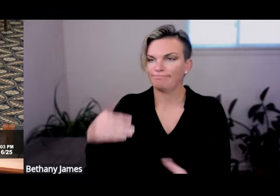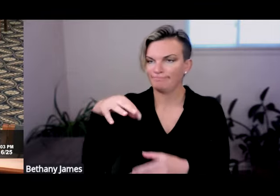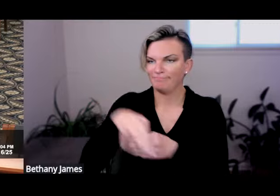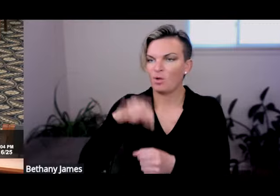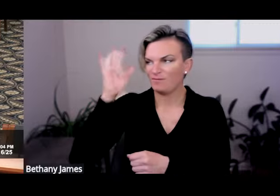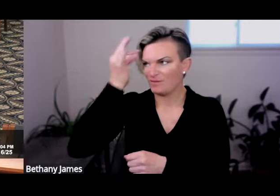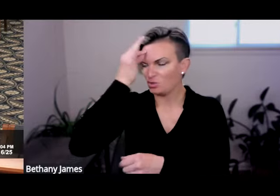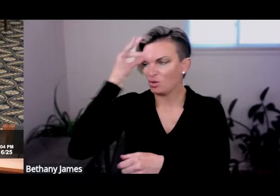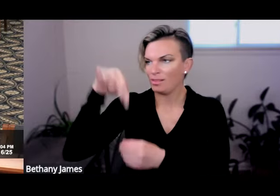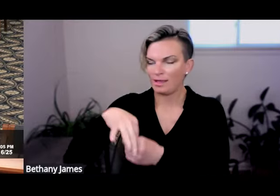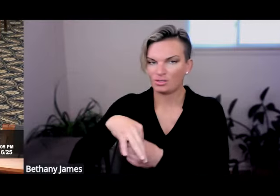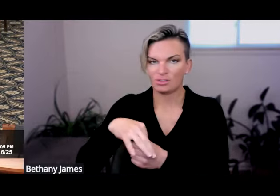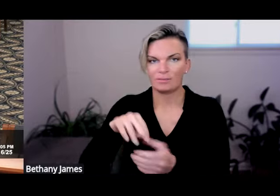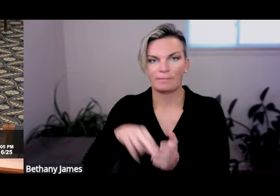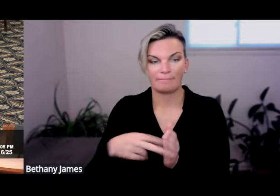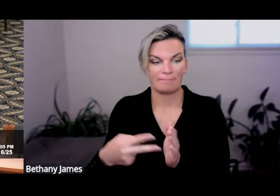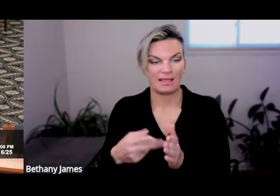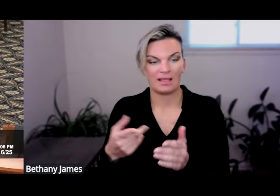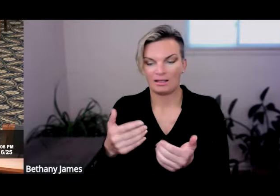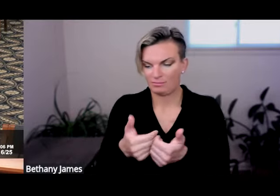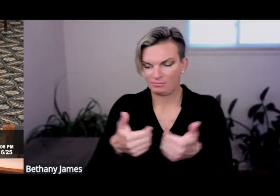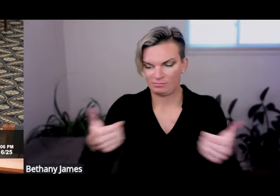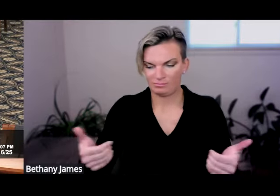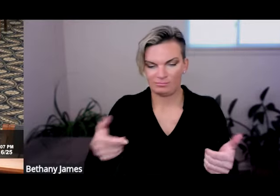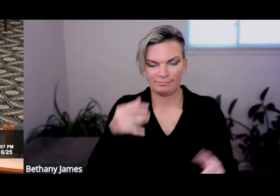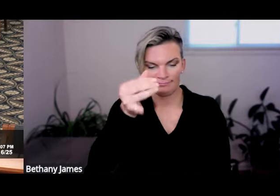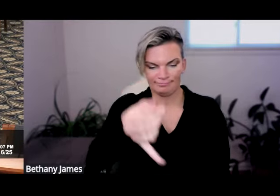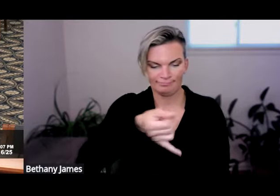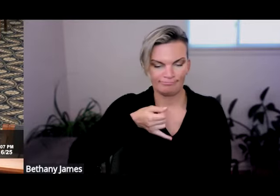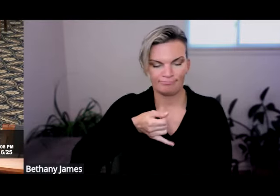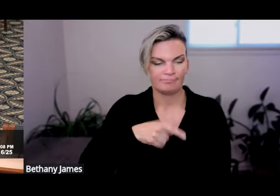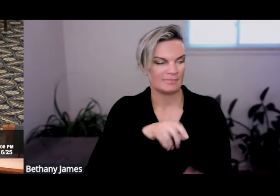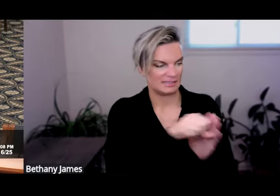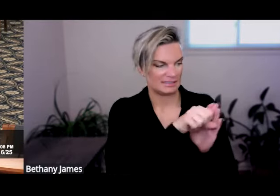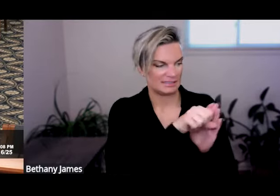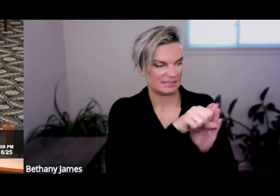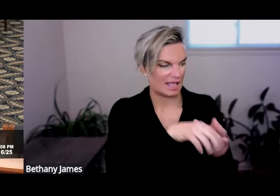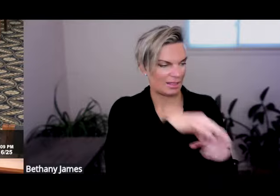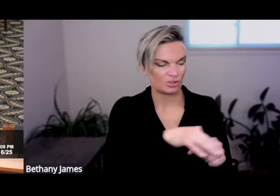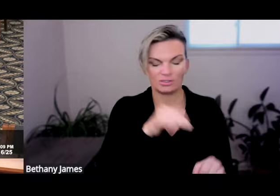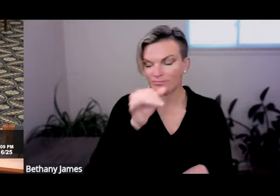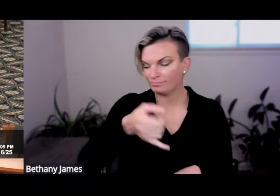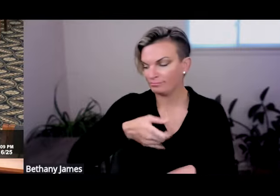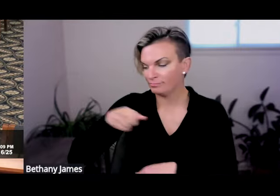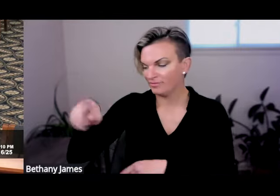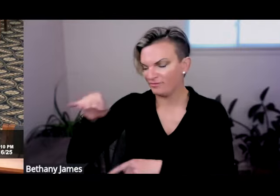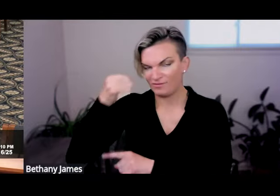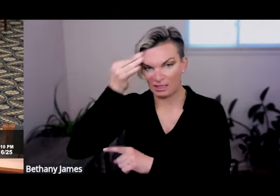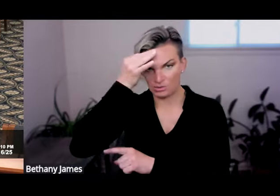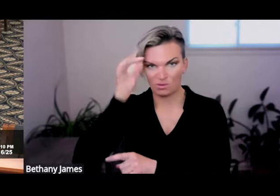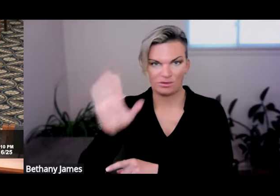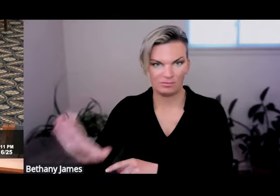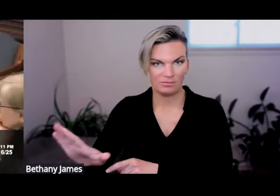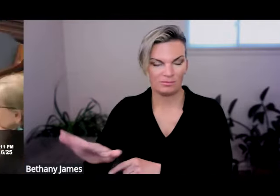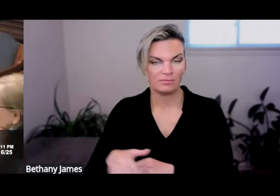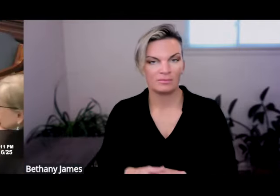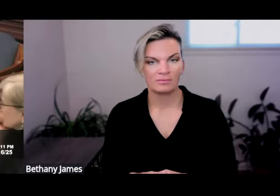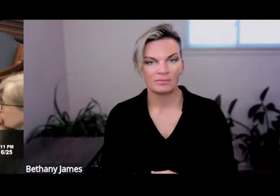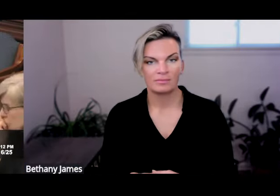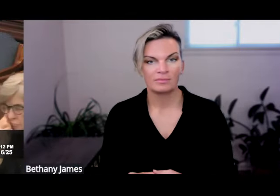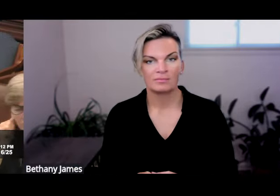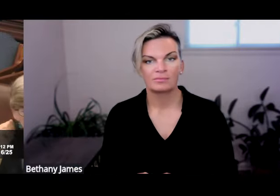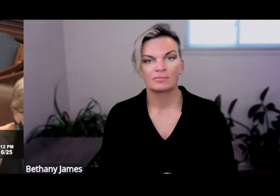have one track for federal elections and another track for just state elections. Would that be something that would be subject to being